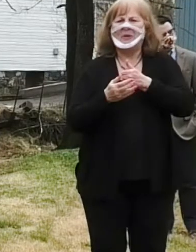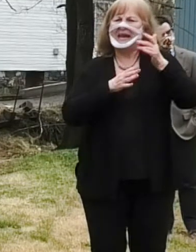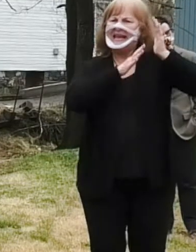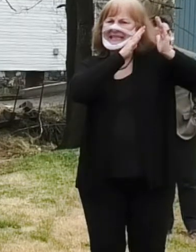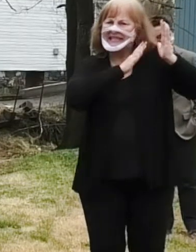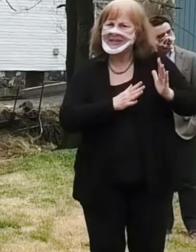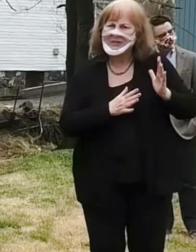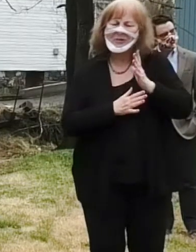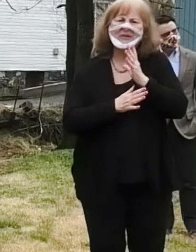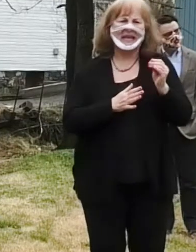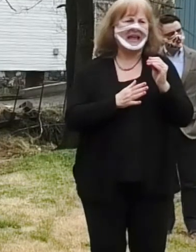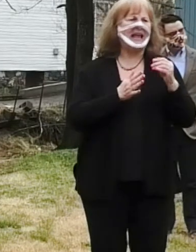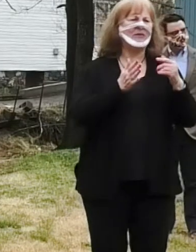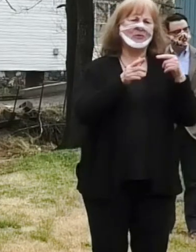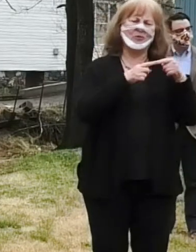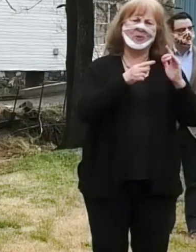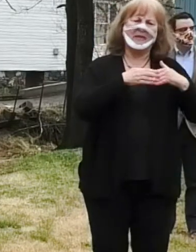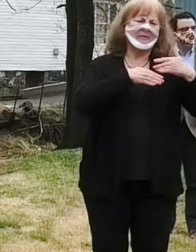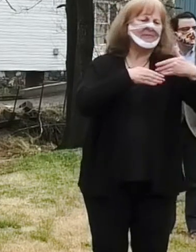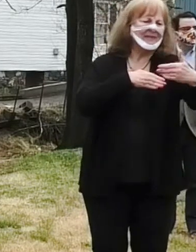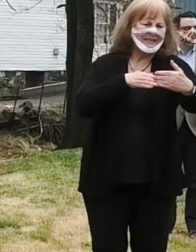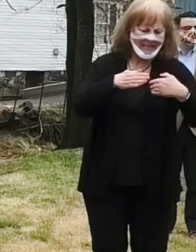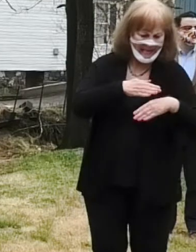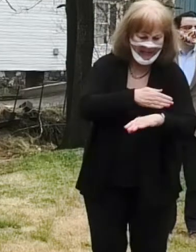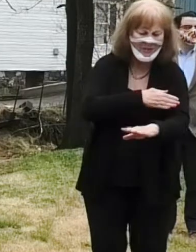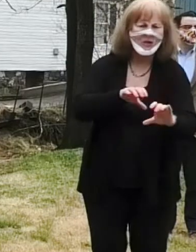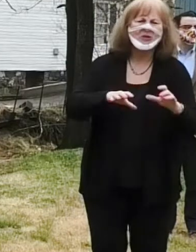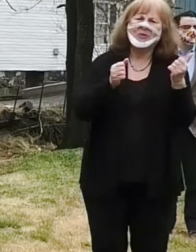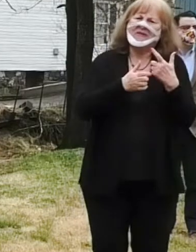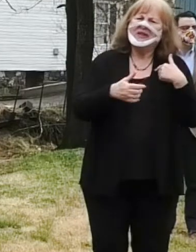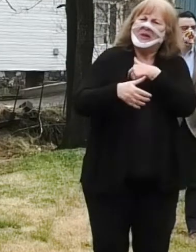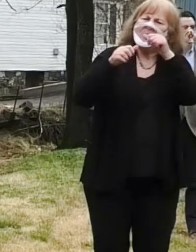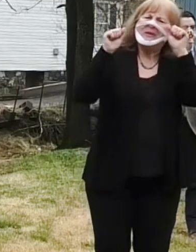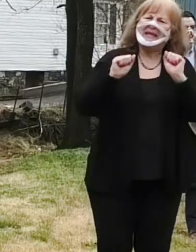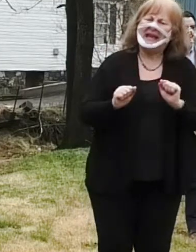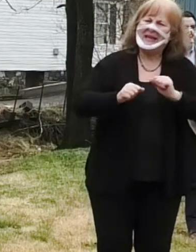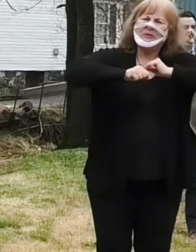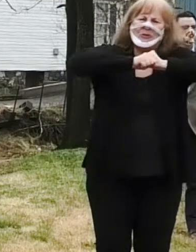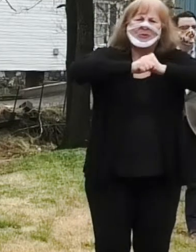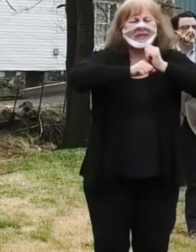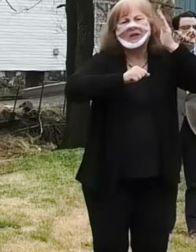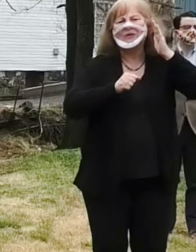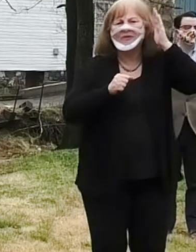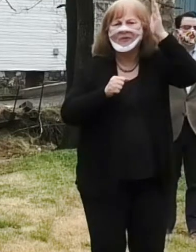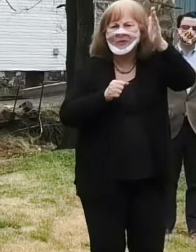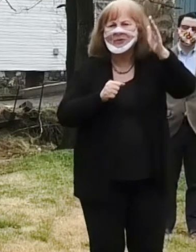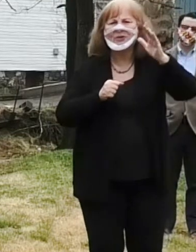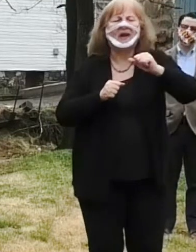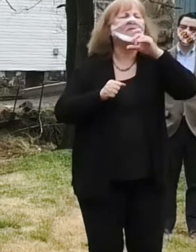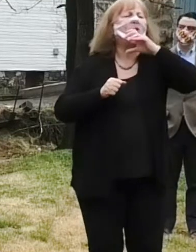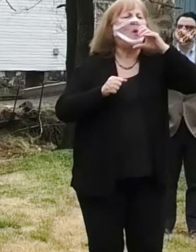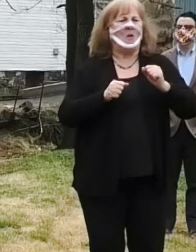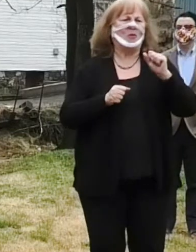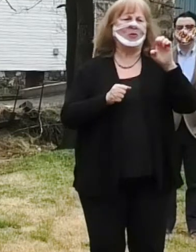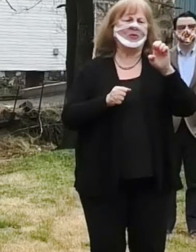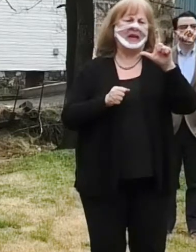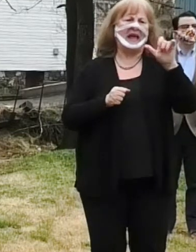ancestors and descendants to do everything within our power to protect the future of Old Ellicott